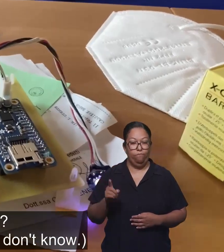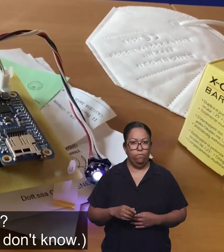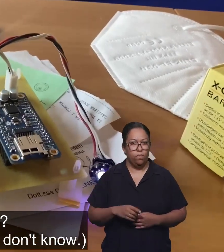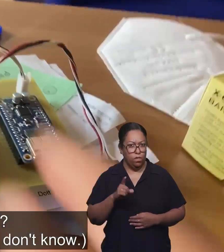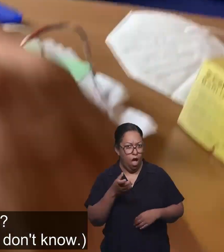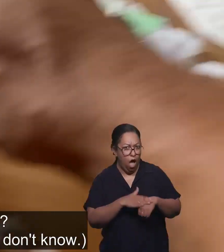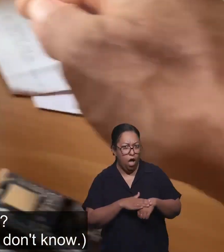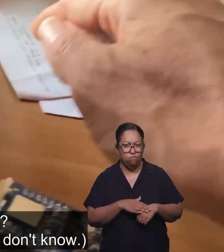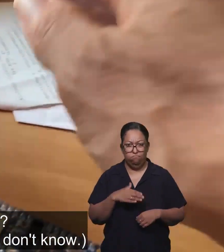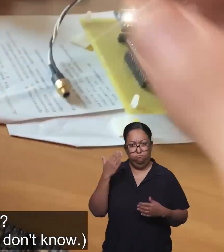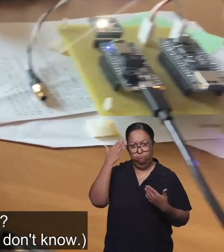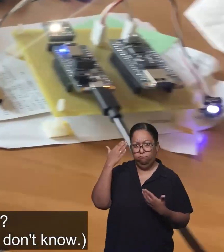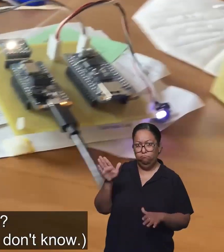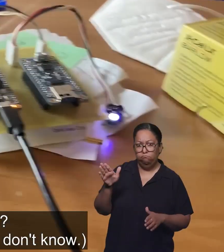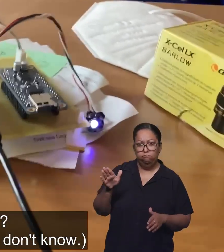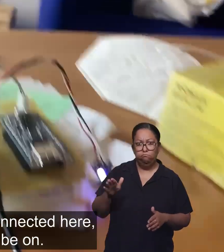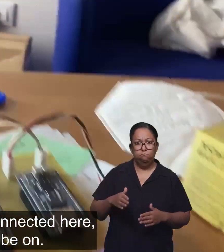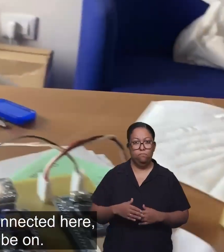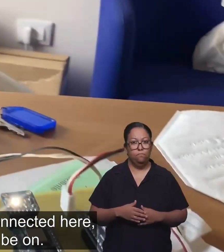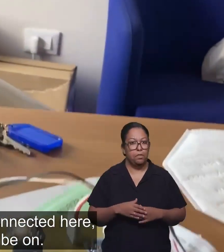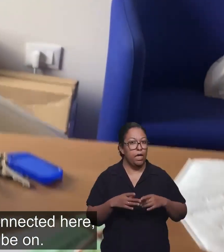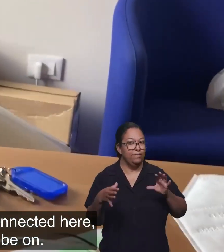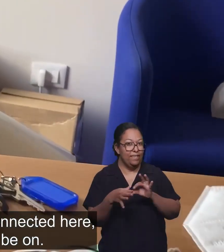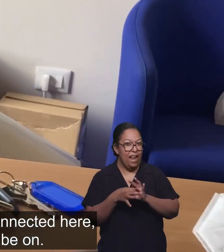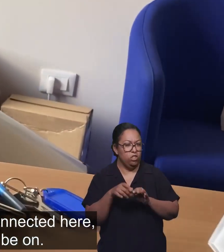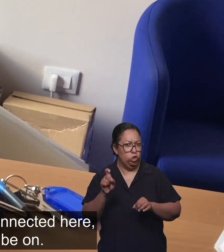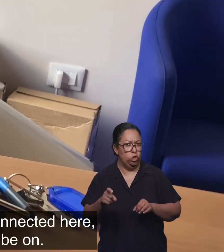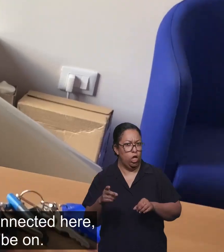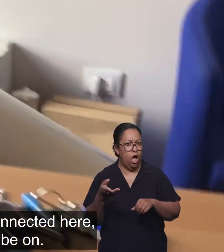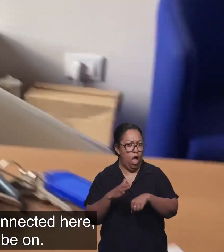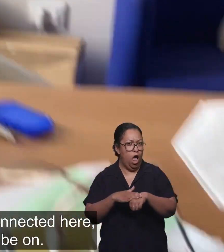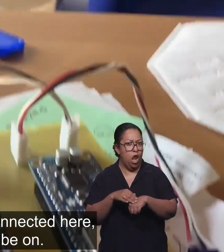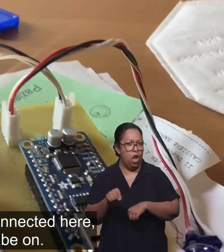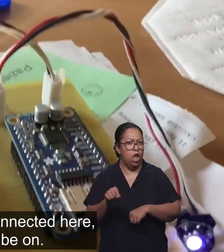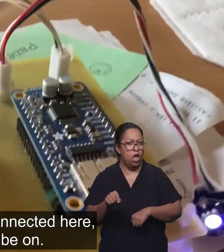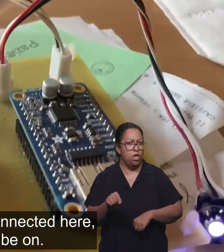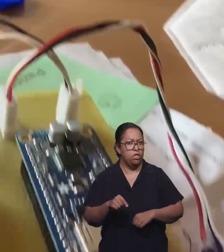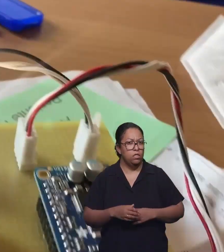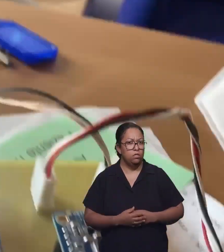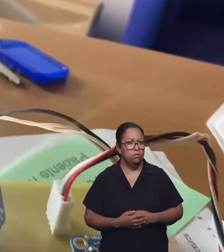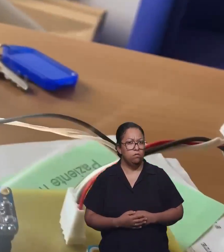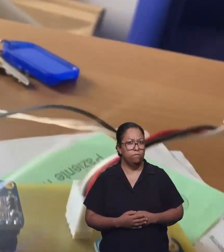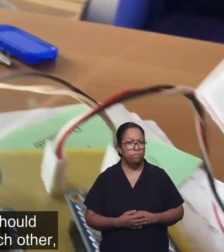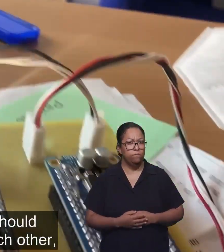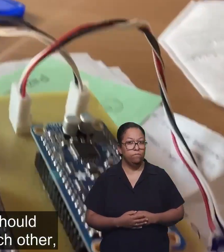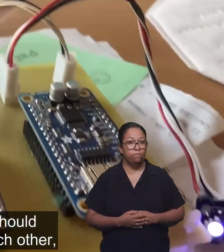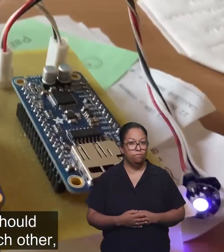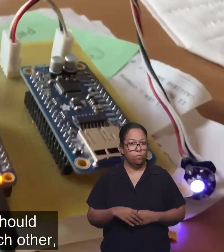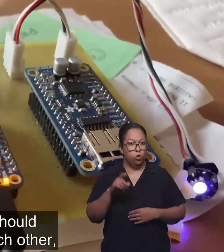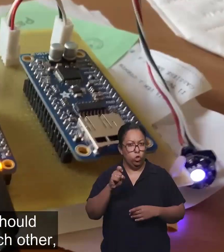Is it on? You know, say. But it's connected here, so it should be on.